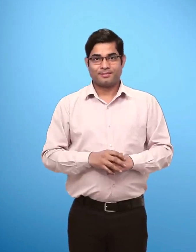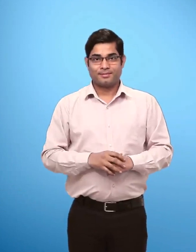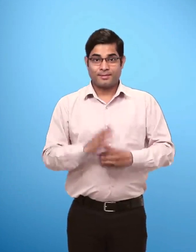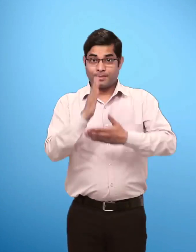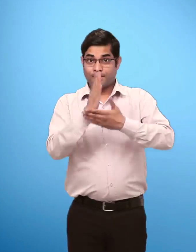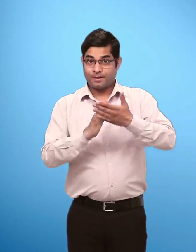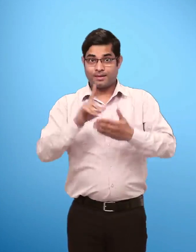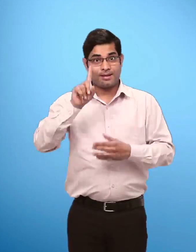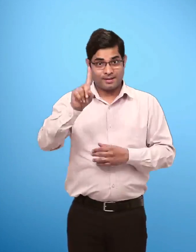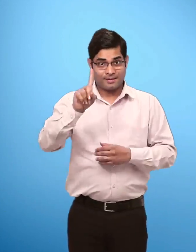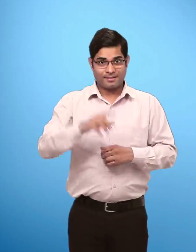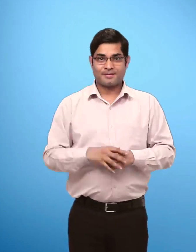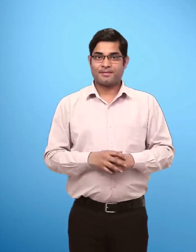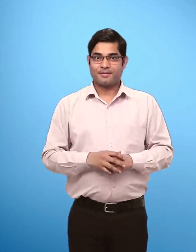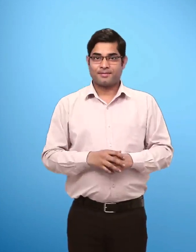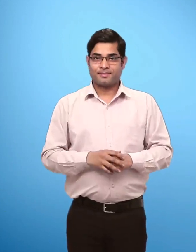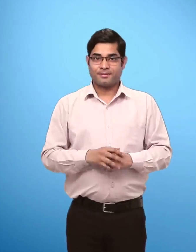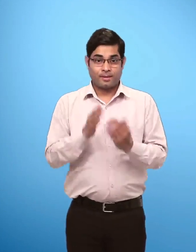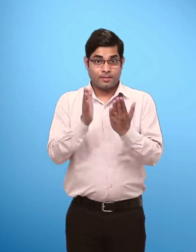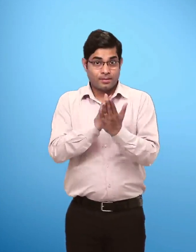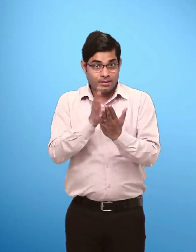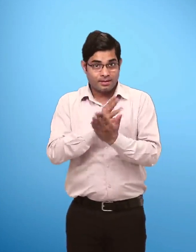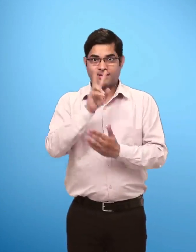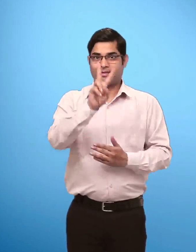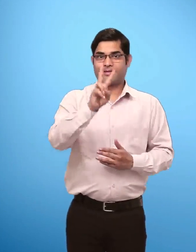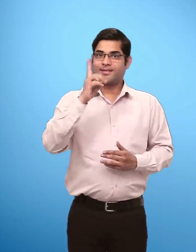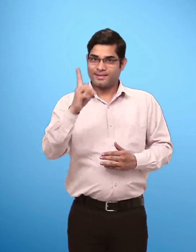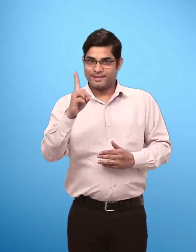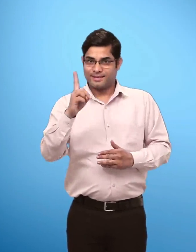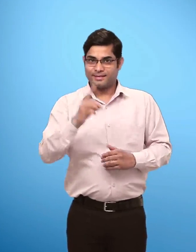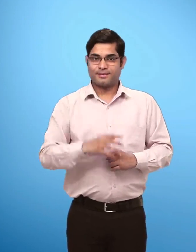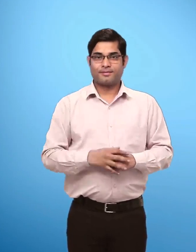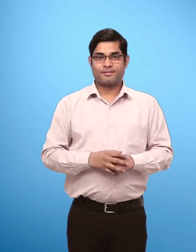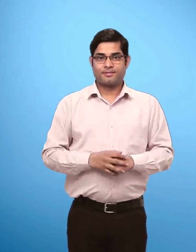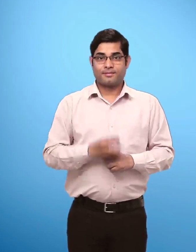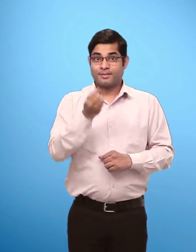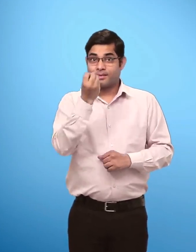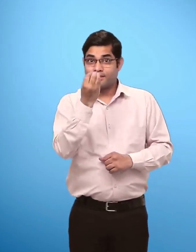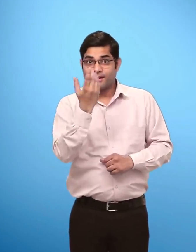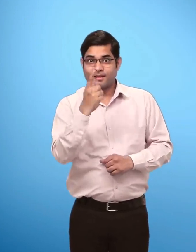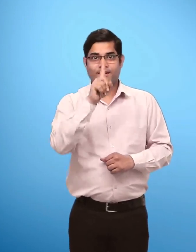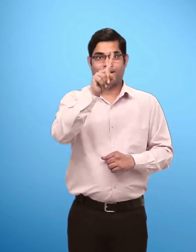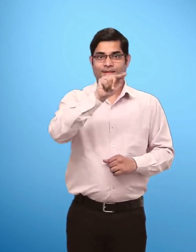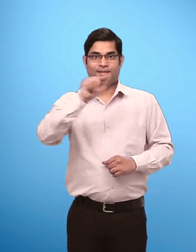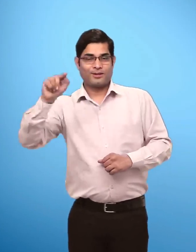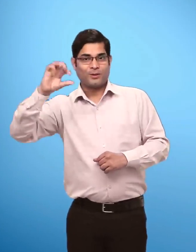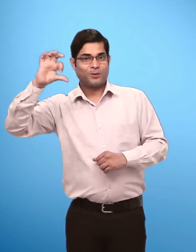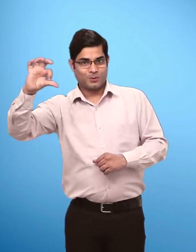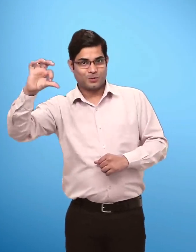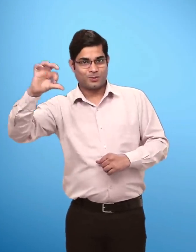Part 1 Page 21 Numbers from 1 to